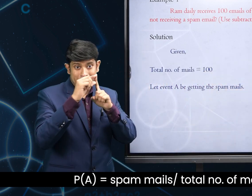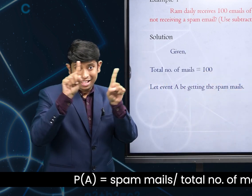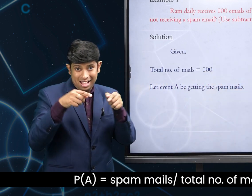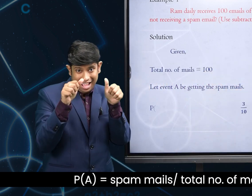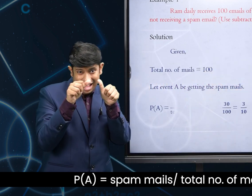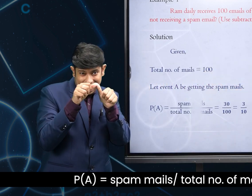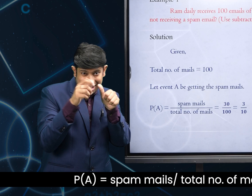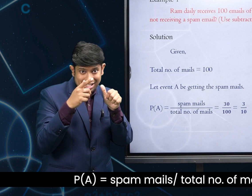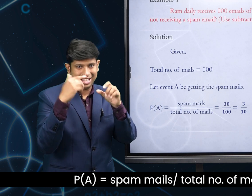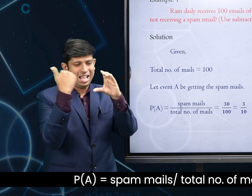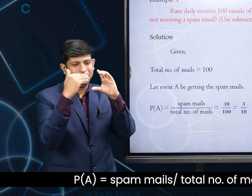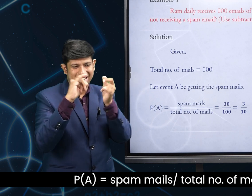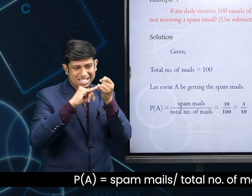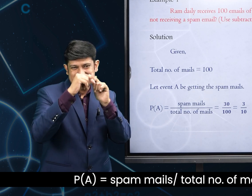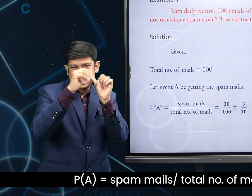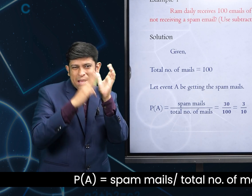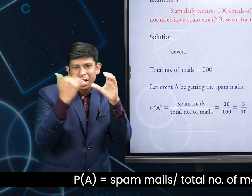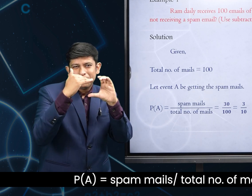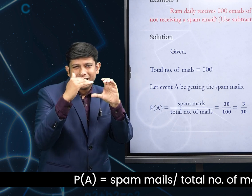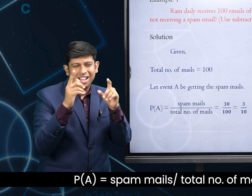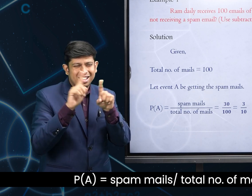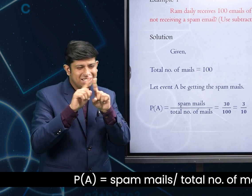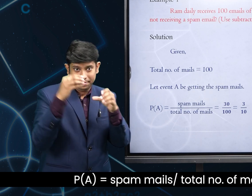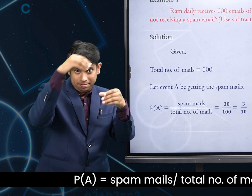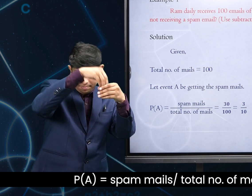P of A is equal to spam mails by total number of mails.